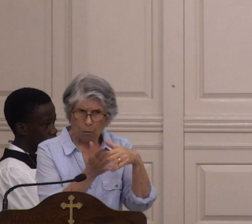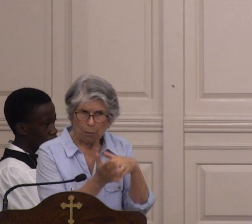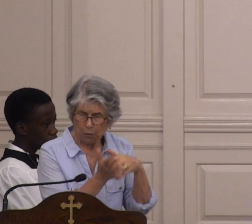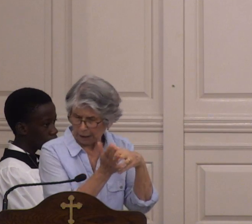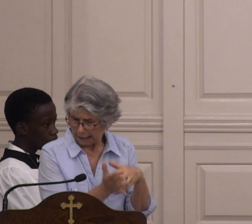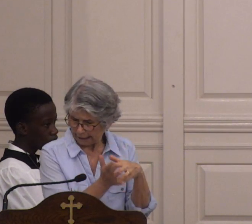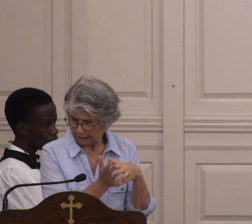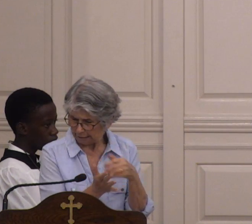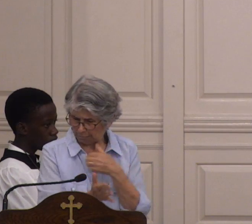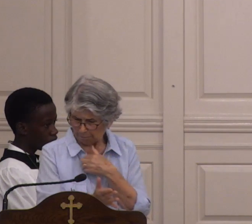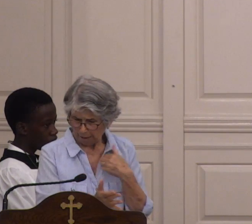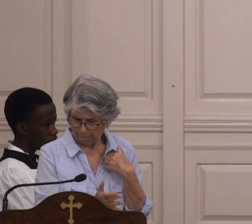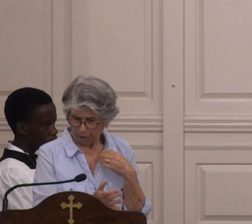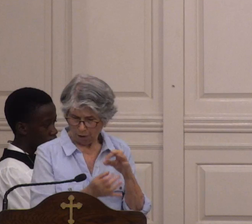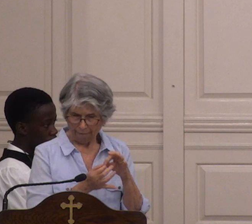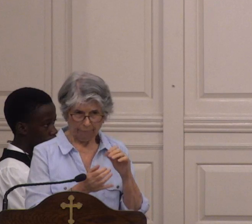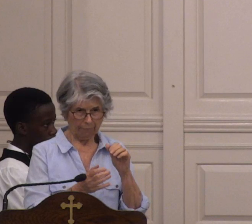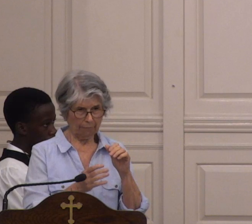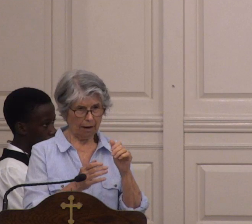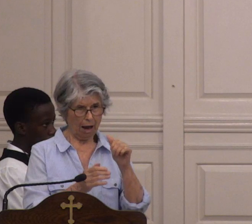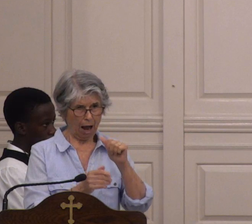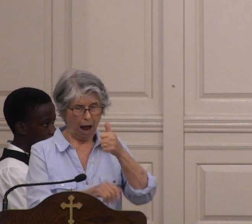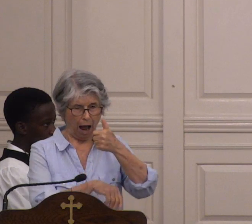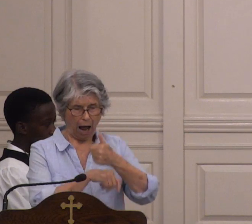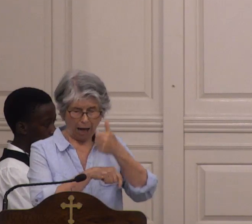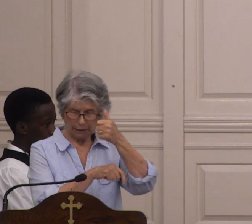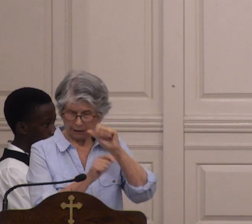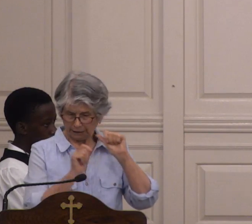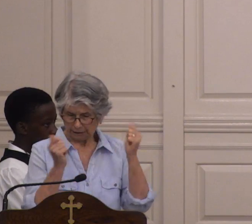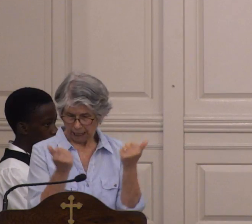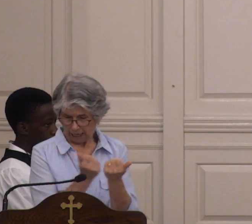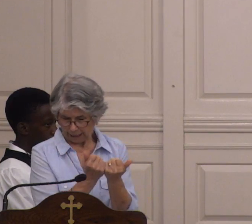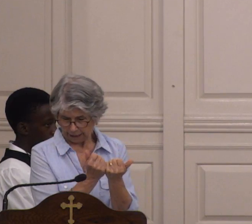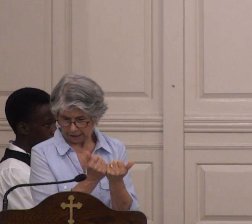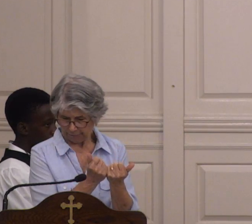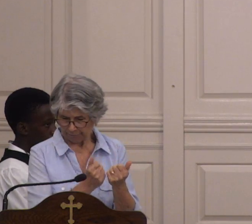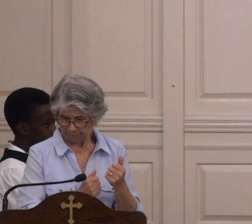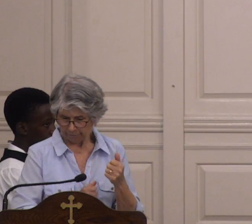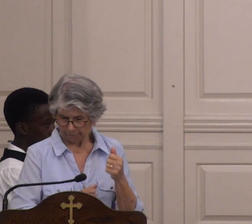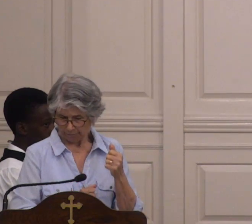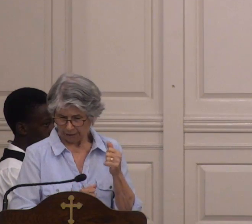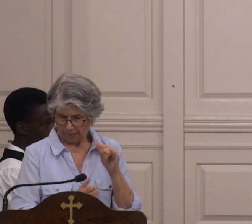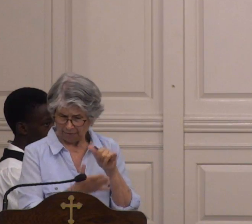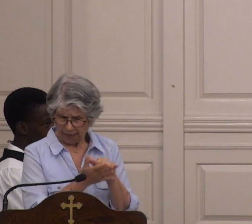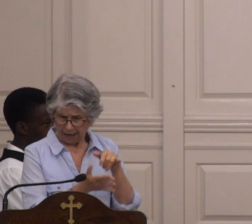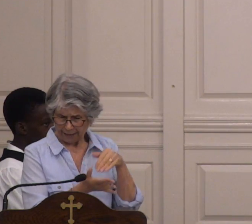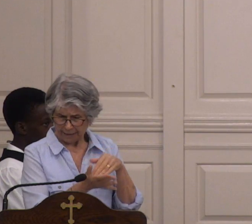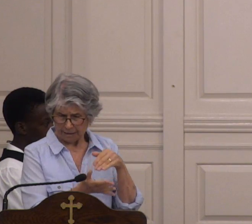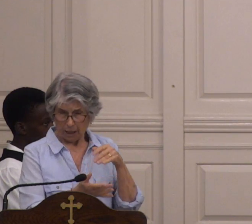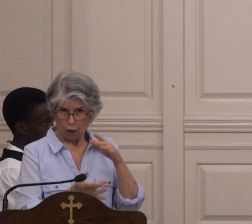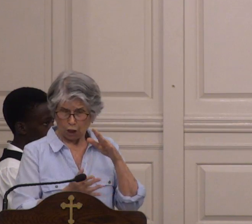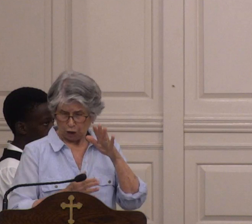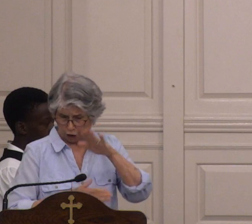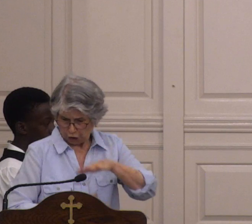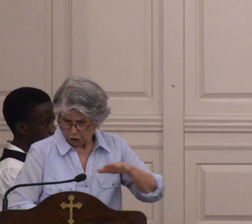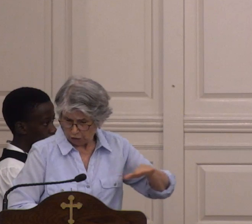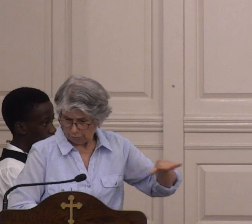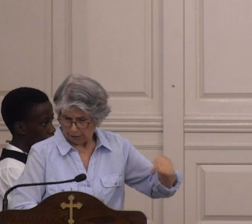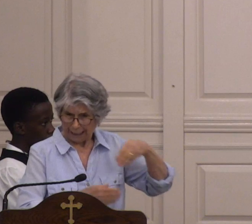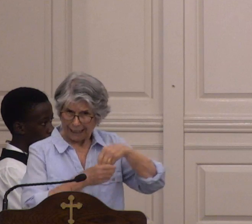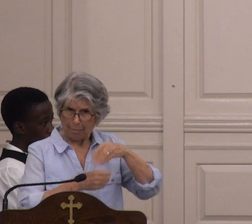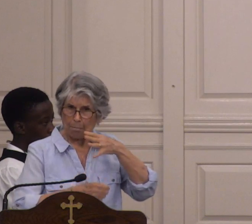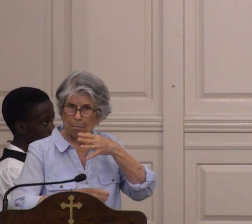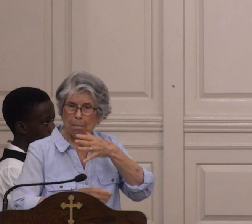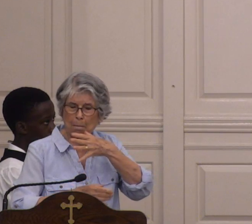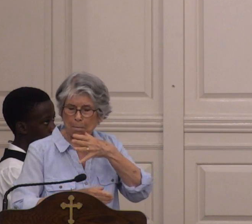navigate the challenging and divisive issues regarding the sanctity of life from conception to natural death.